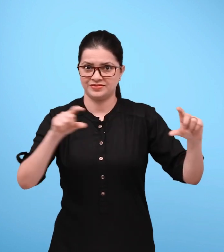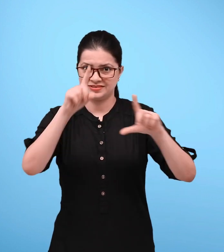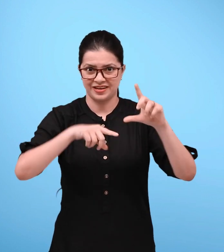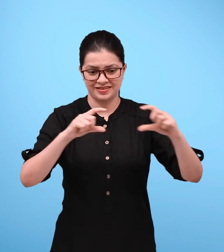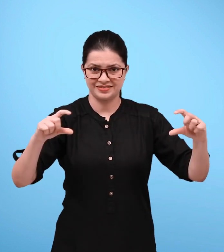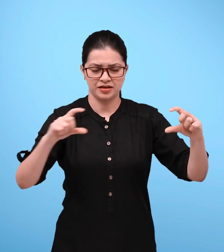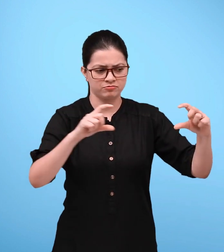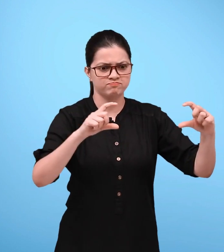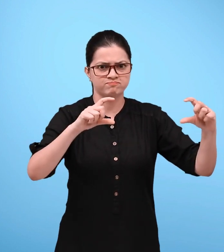scale.